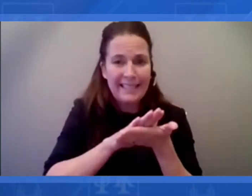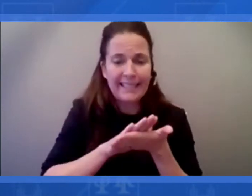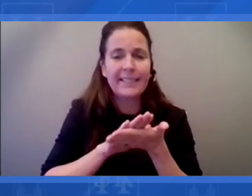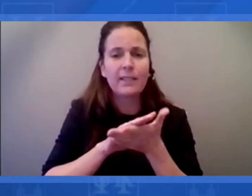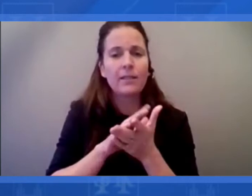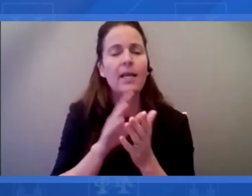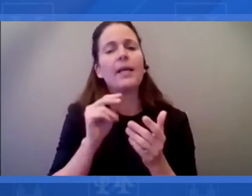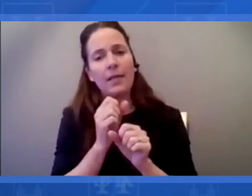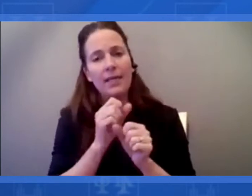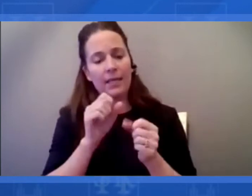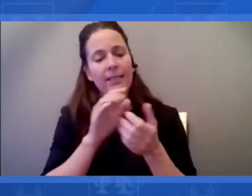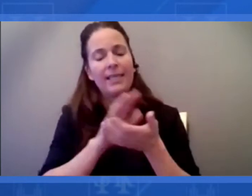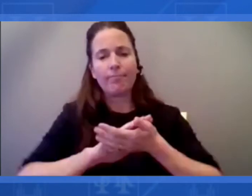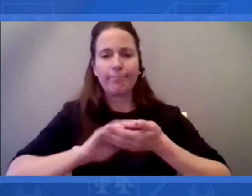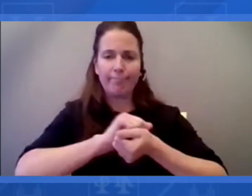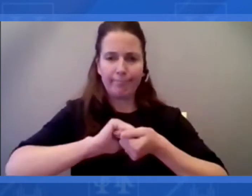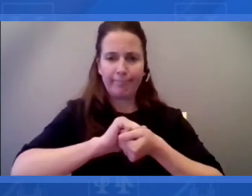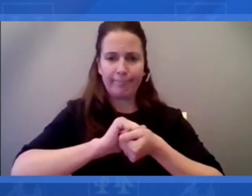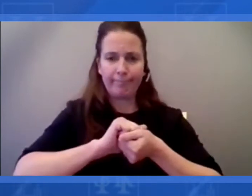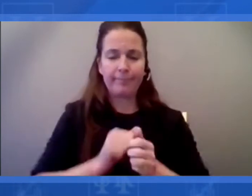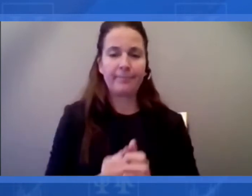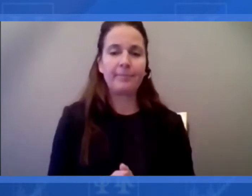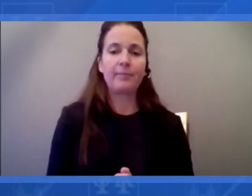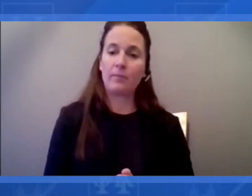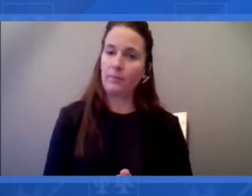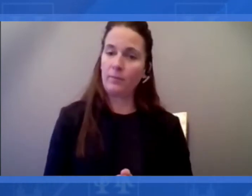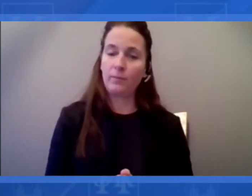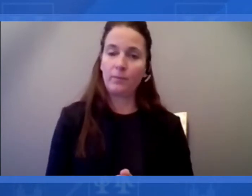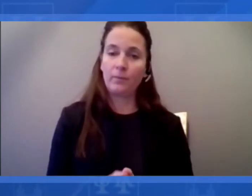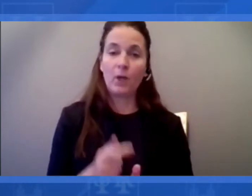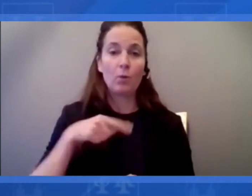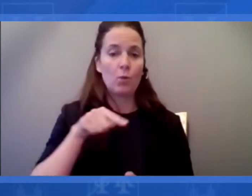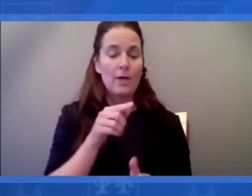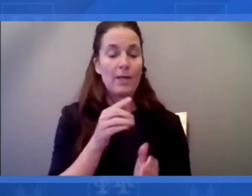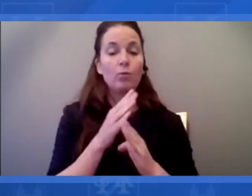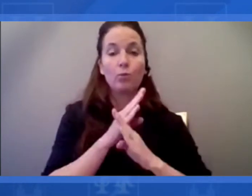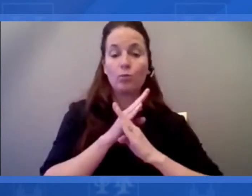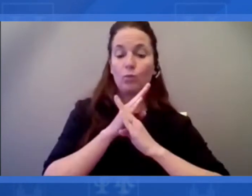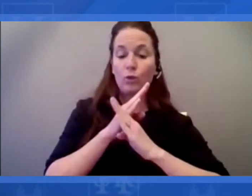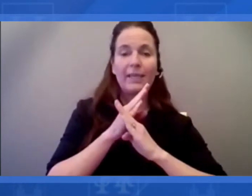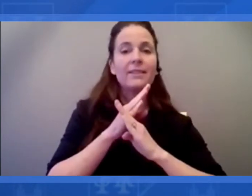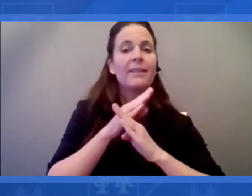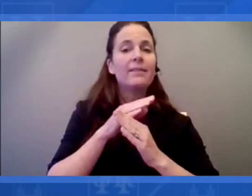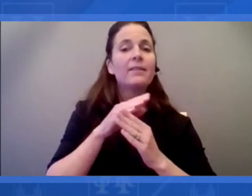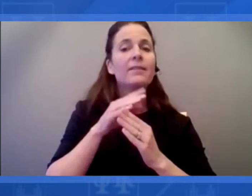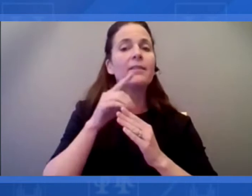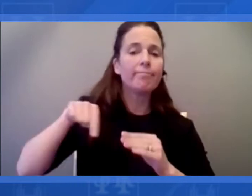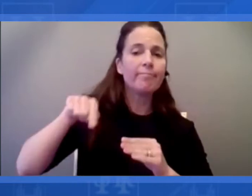And number 7, we protect transit's future by advocating for our riders.